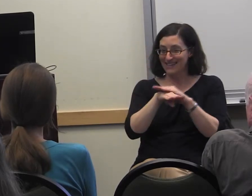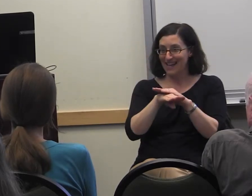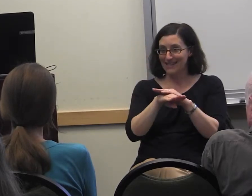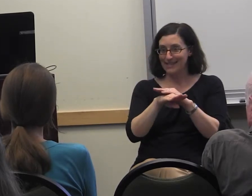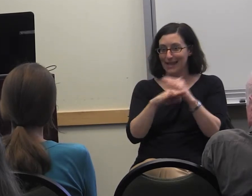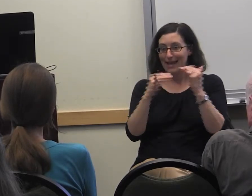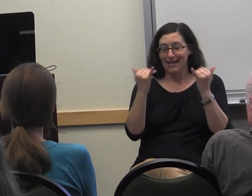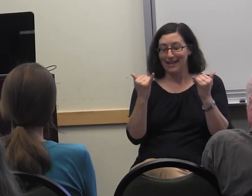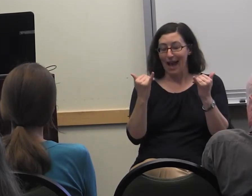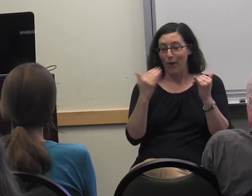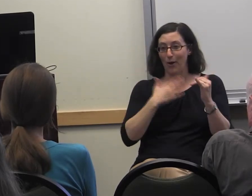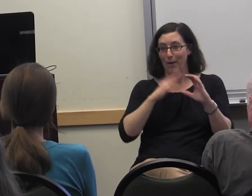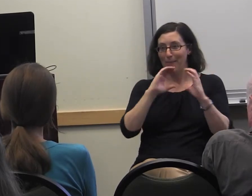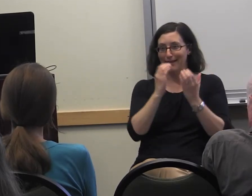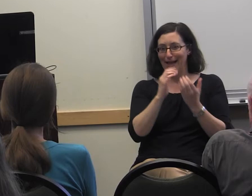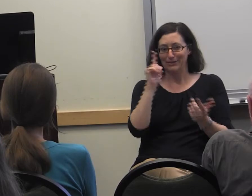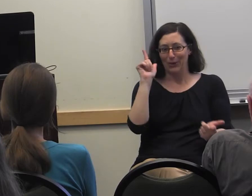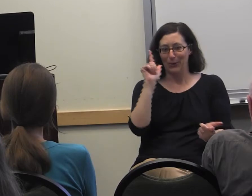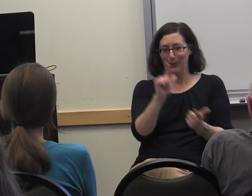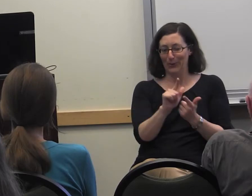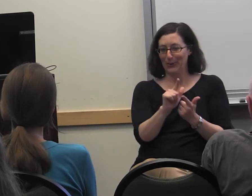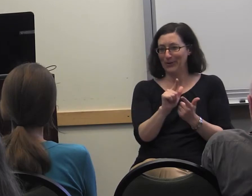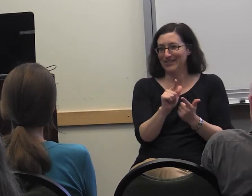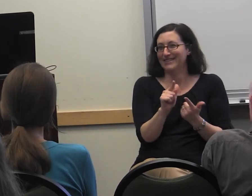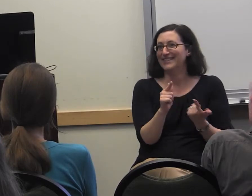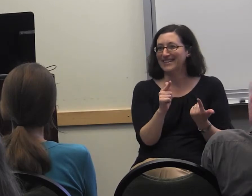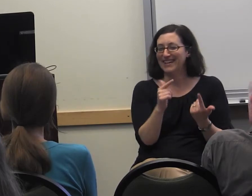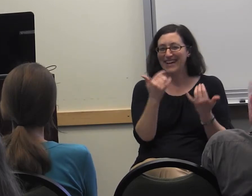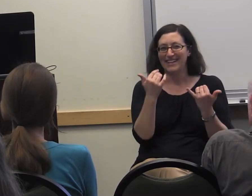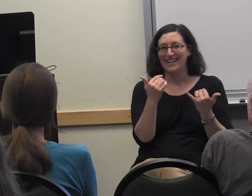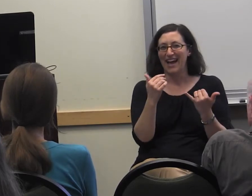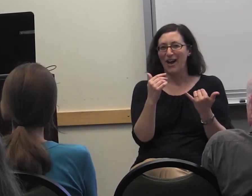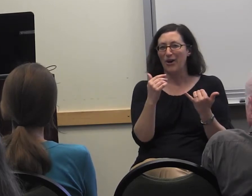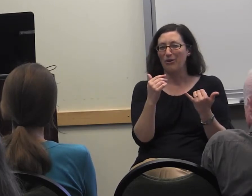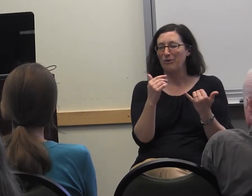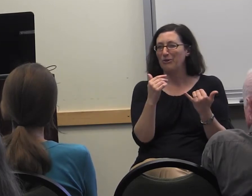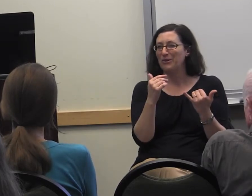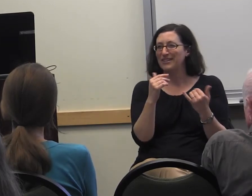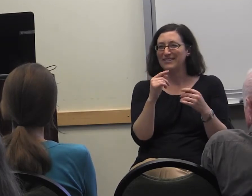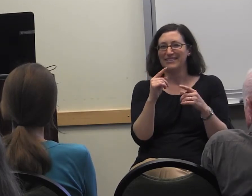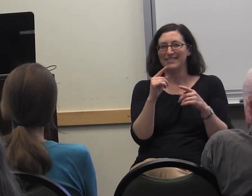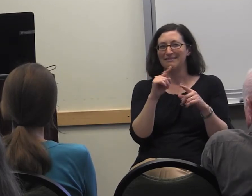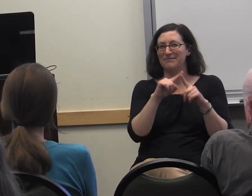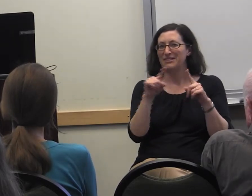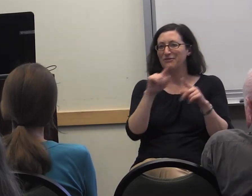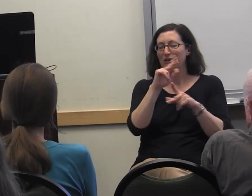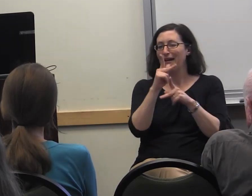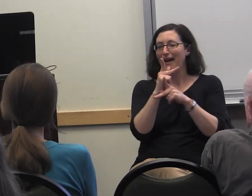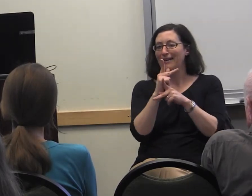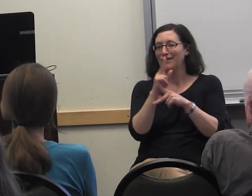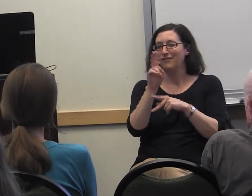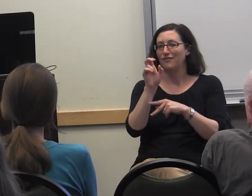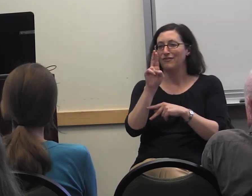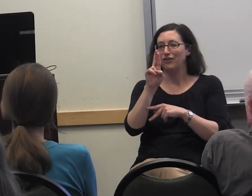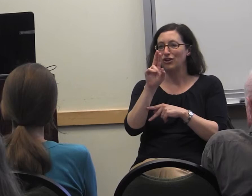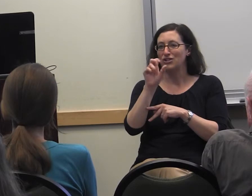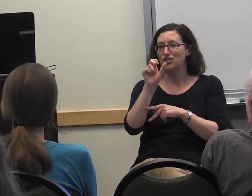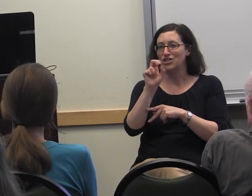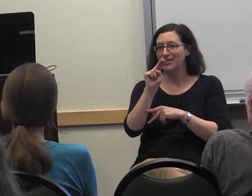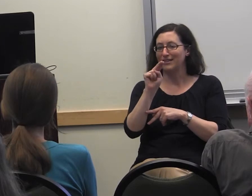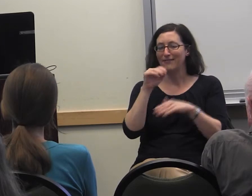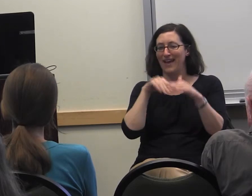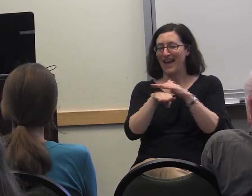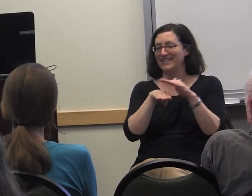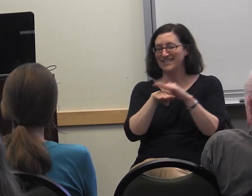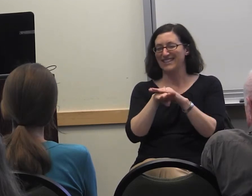less accessible as each version. I think we're up to 2015 now of Access, and